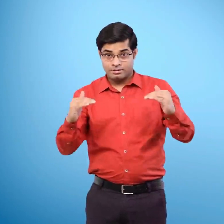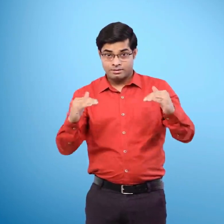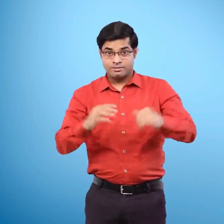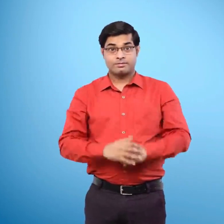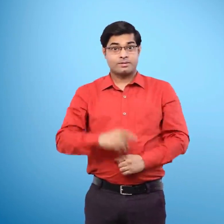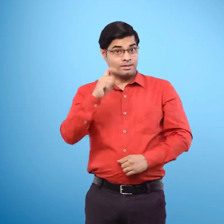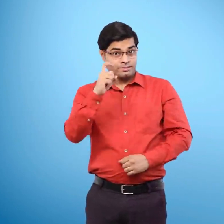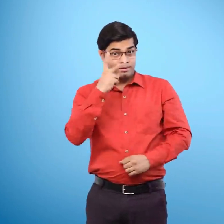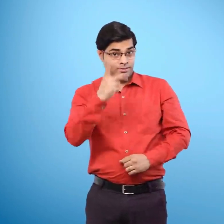Row 7.